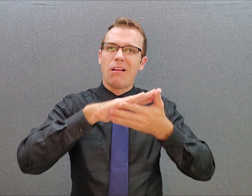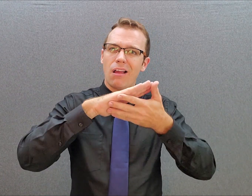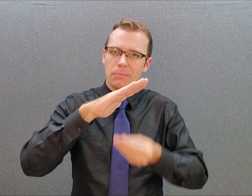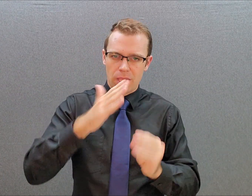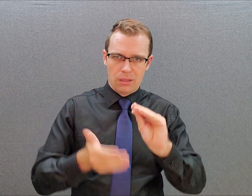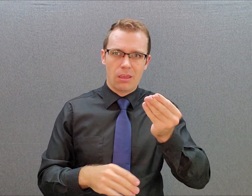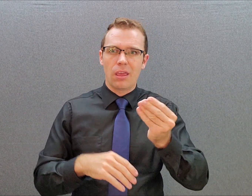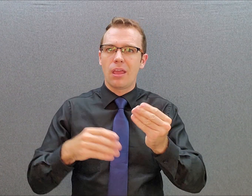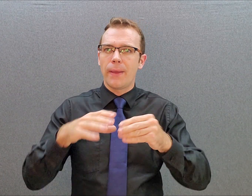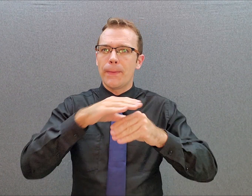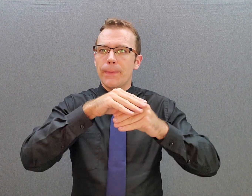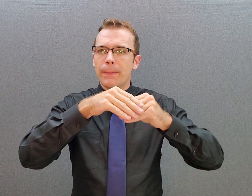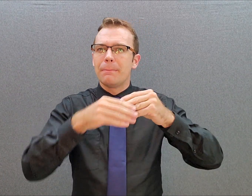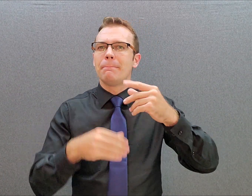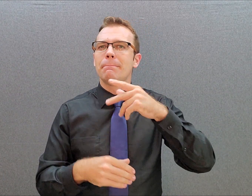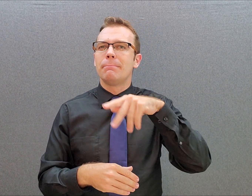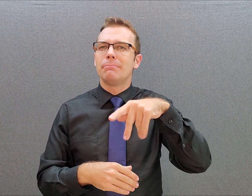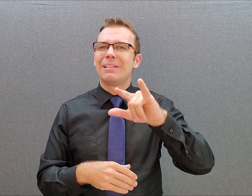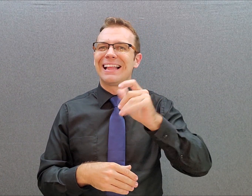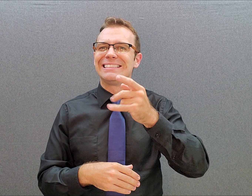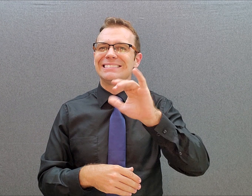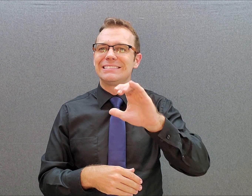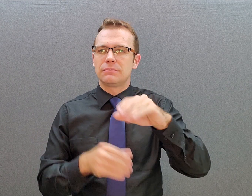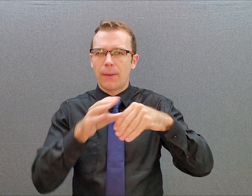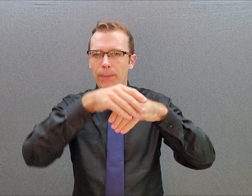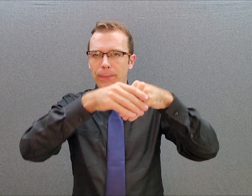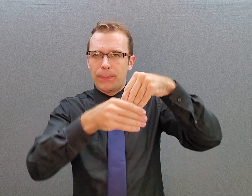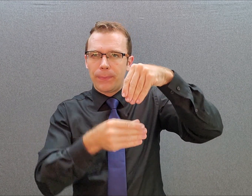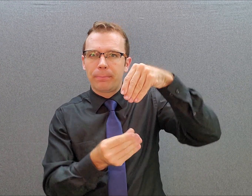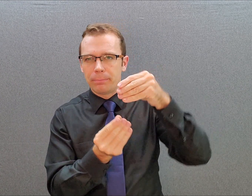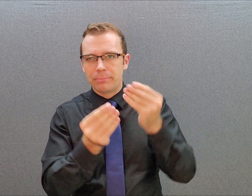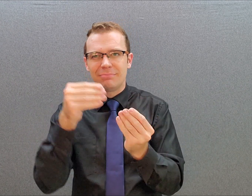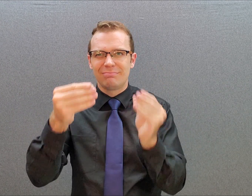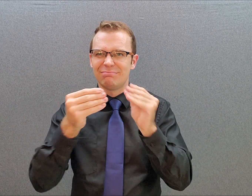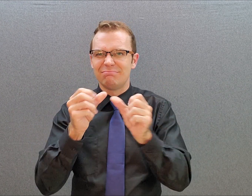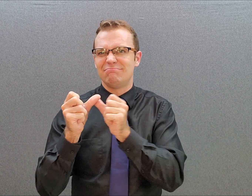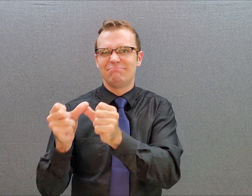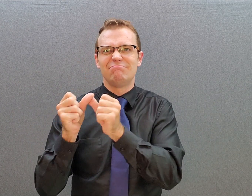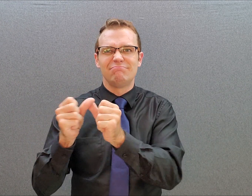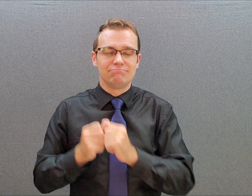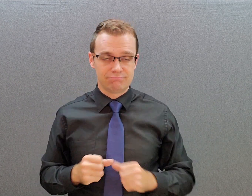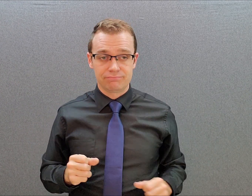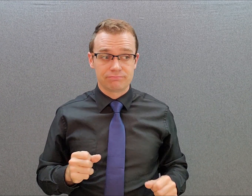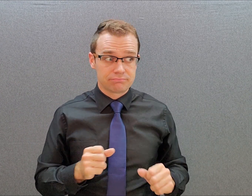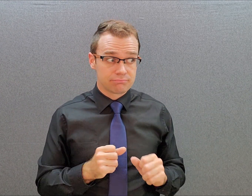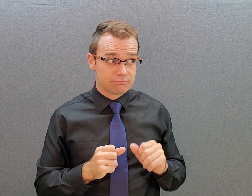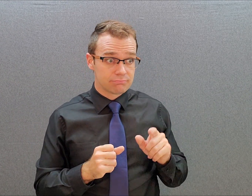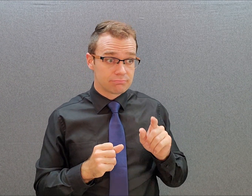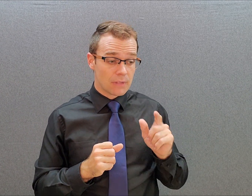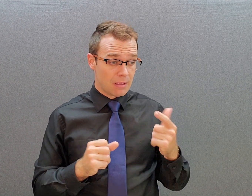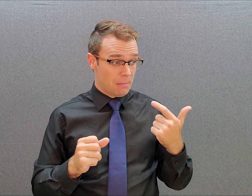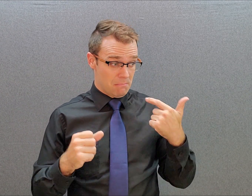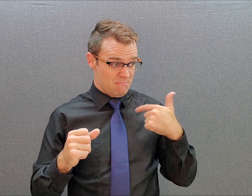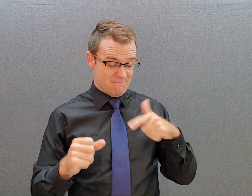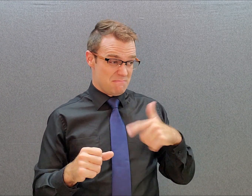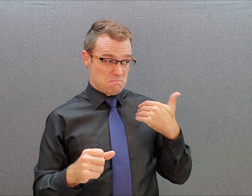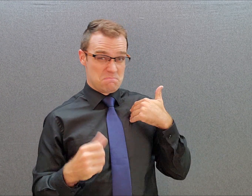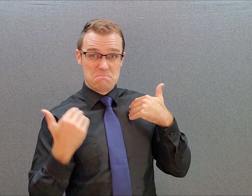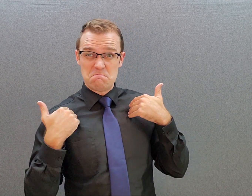instruction cards for added durability. Inform your network about any areas on your body where you